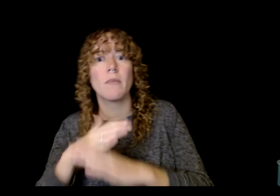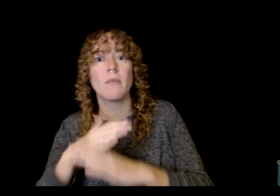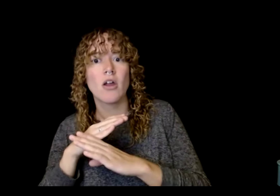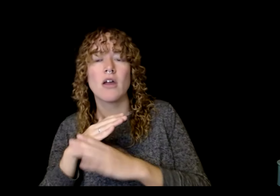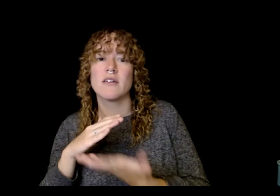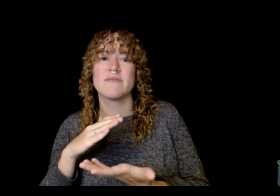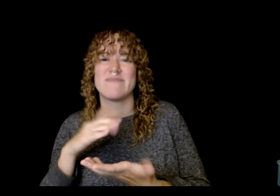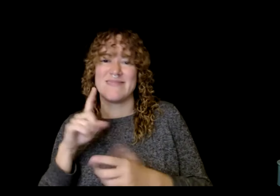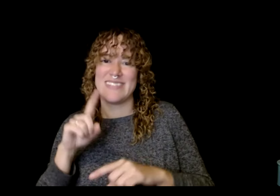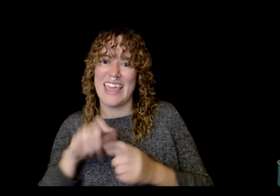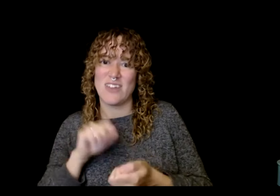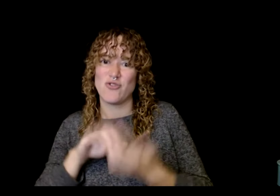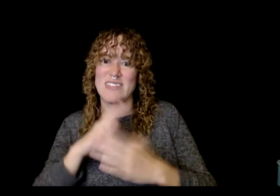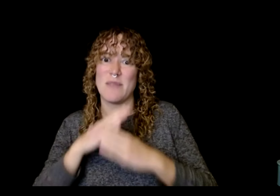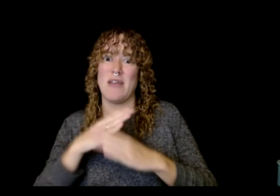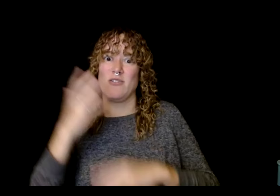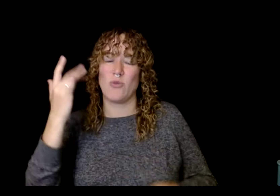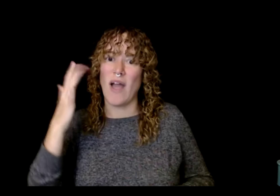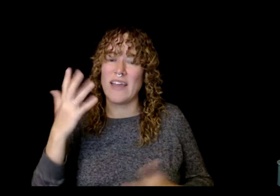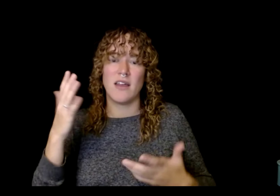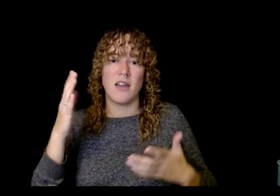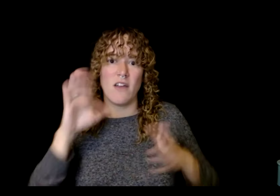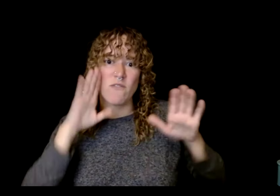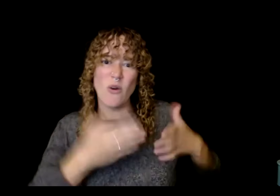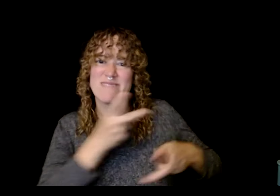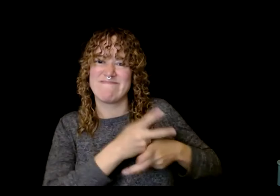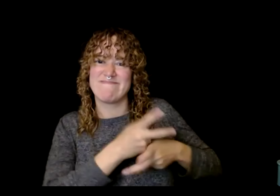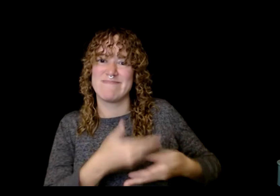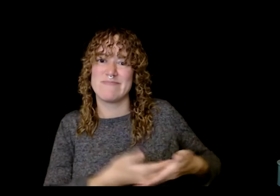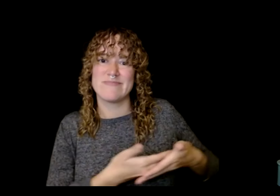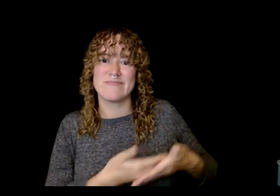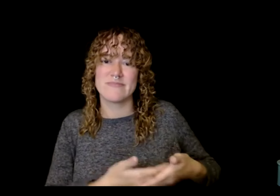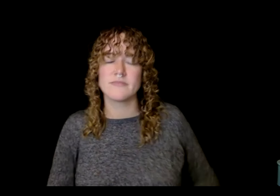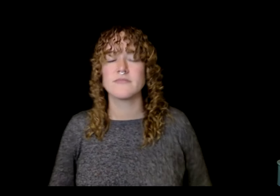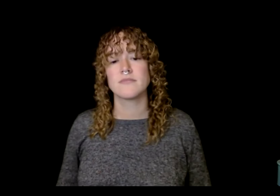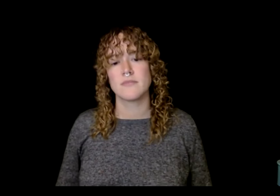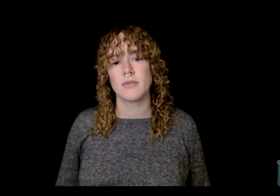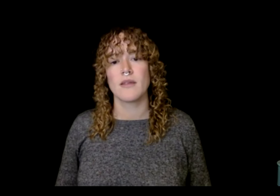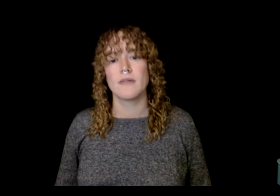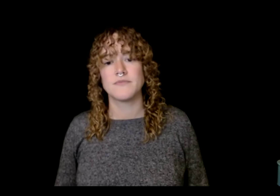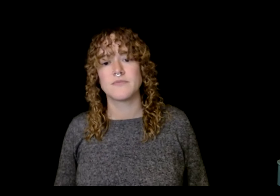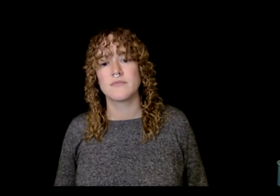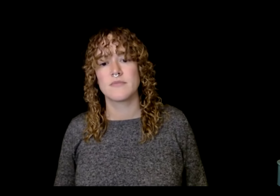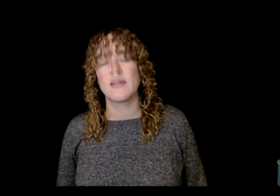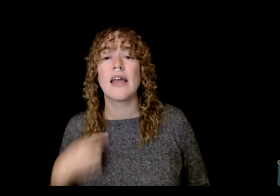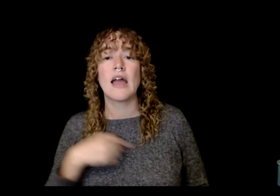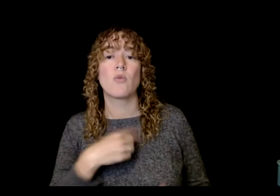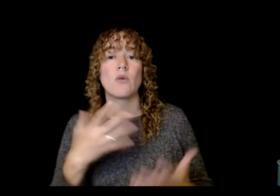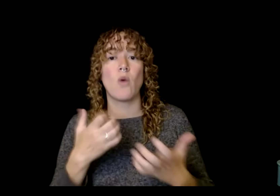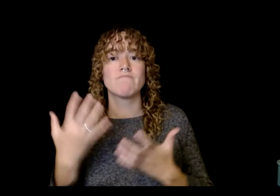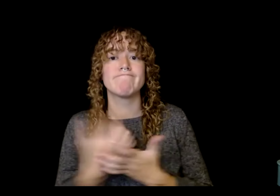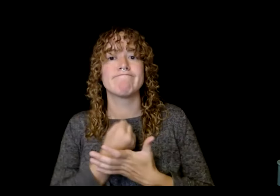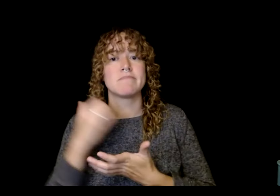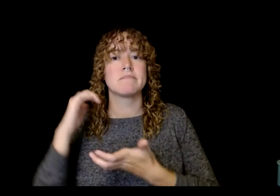to address those barriers during baby's first year of life. And we're also working to have a partnership with local